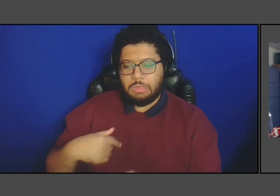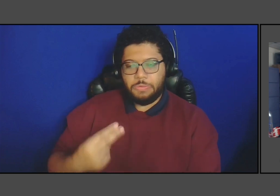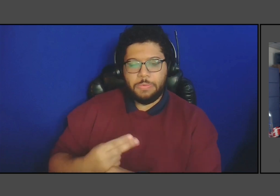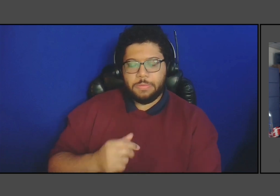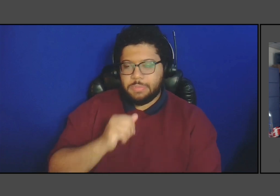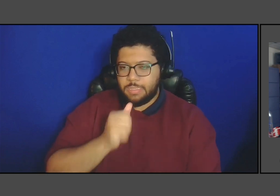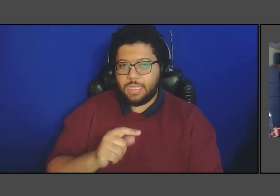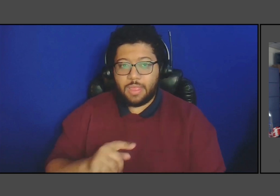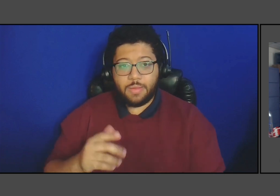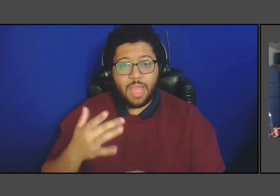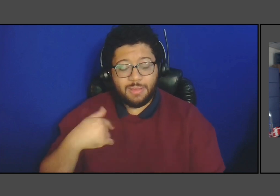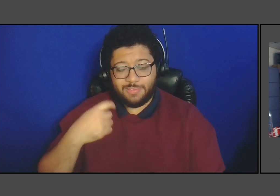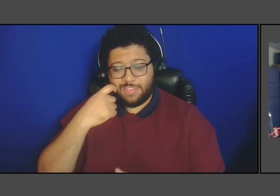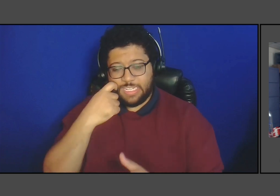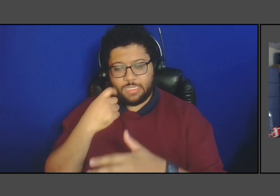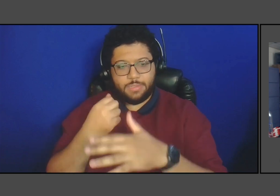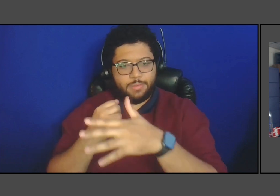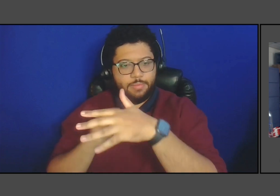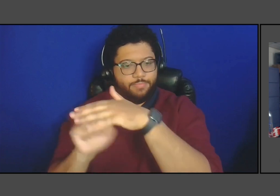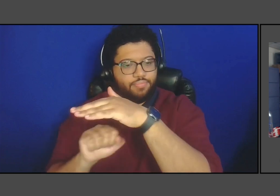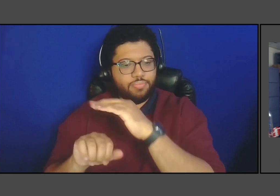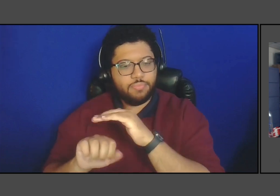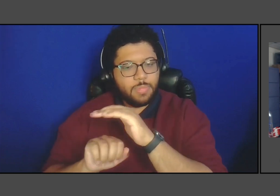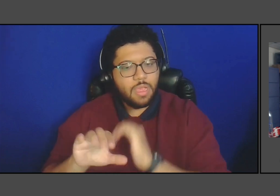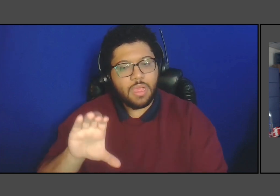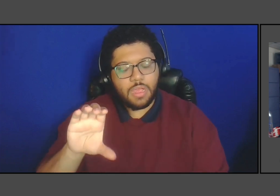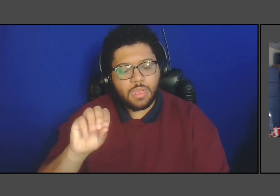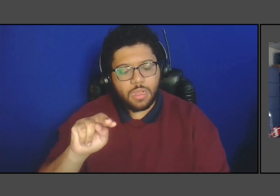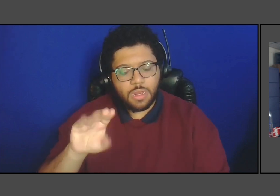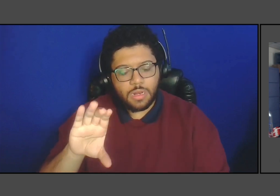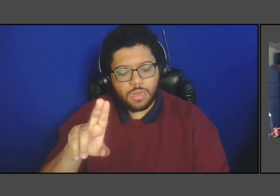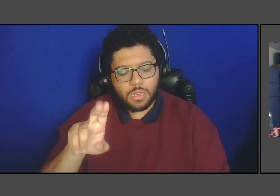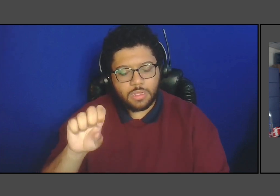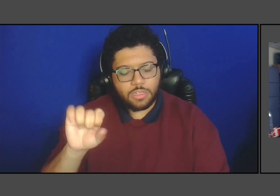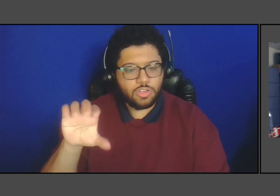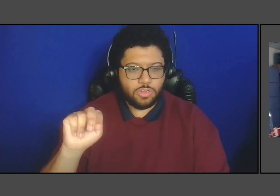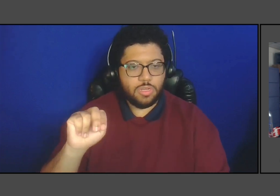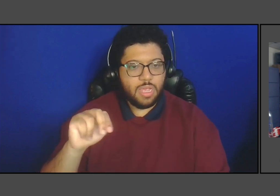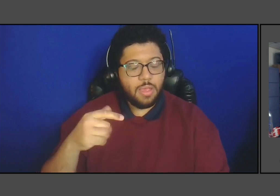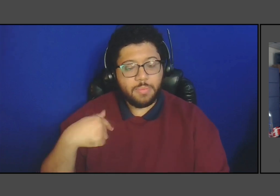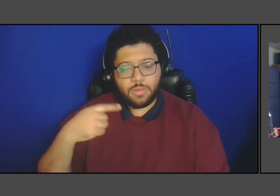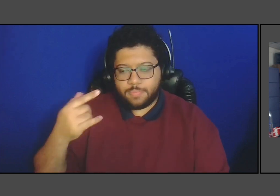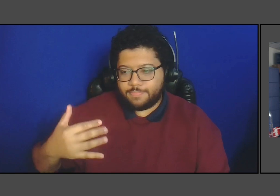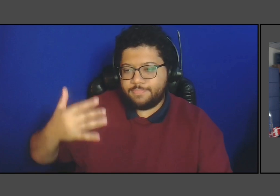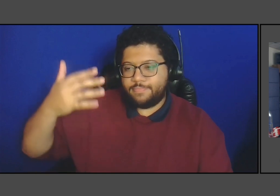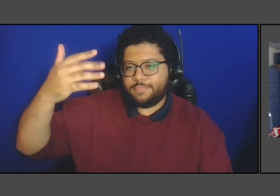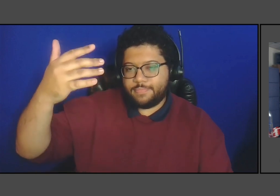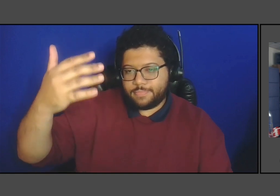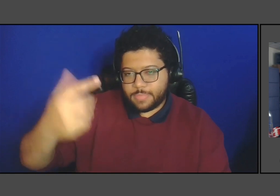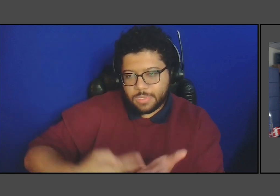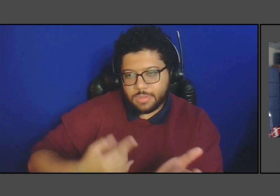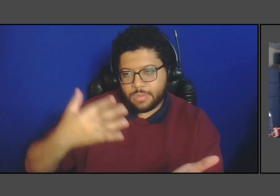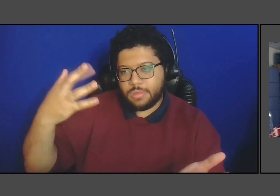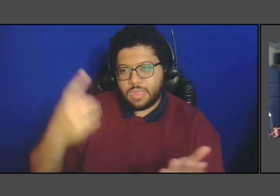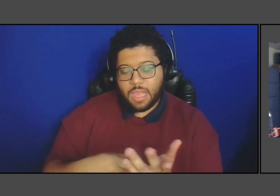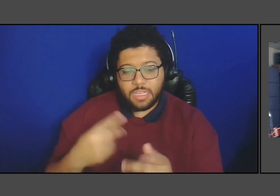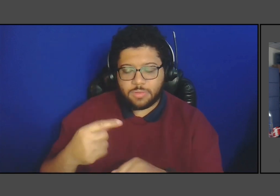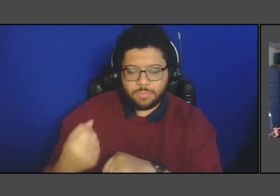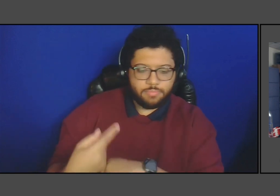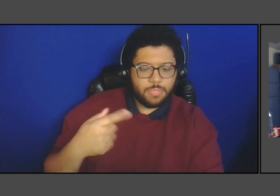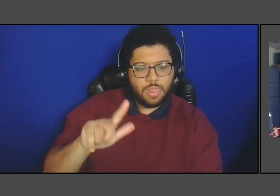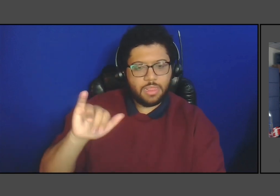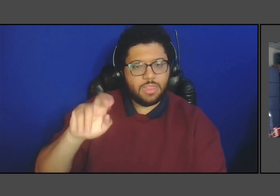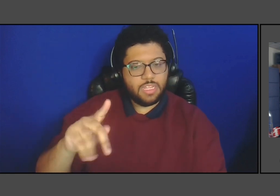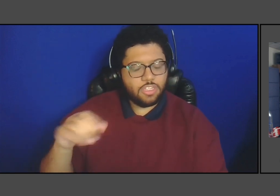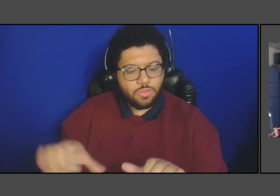concussion. So I can't be on the internet a lot. But every once in a while I get, you know, these links to people doing really interesting, inspirational, leaving messages